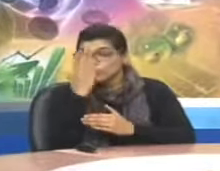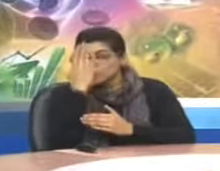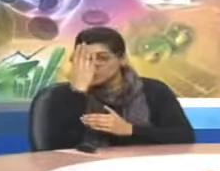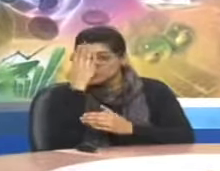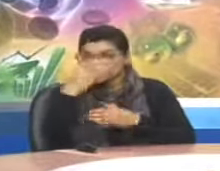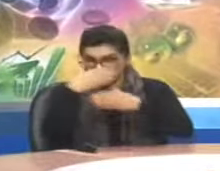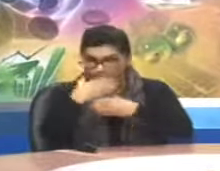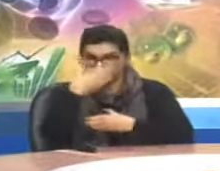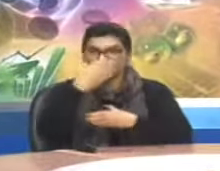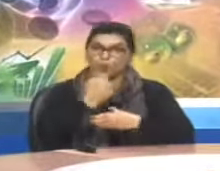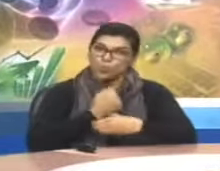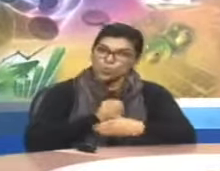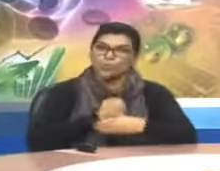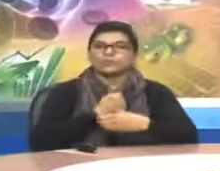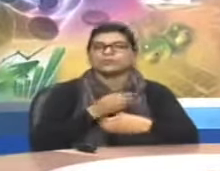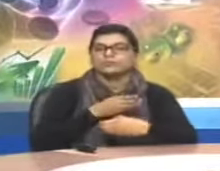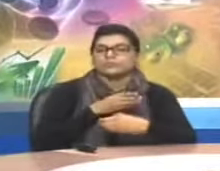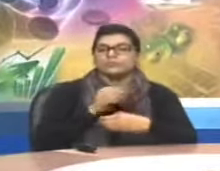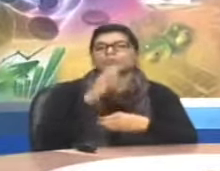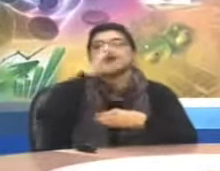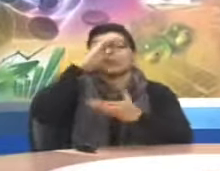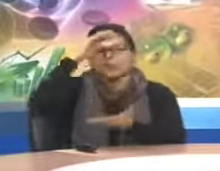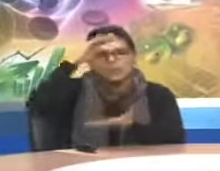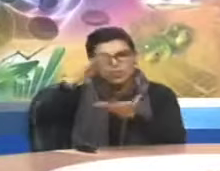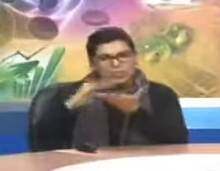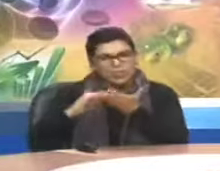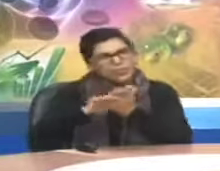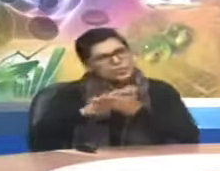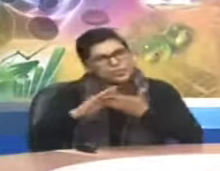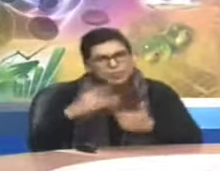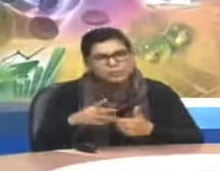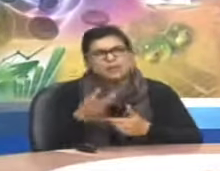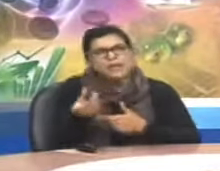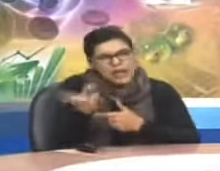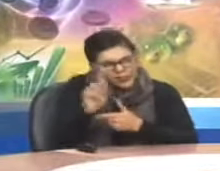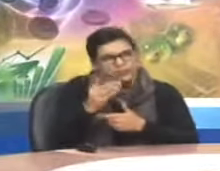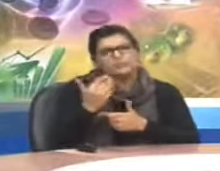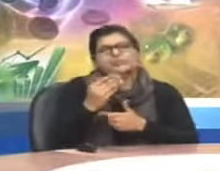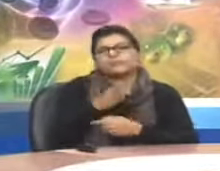used, different glass bottles or plastic bottles,